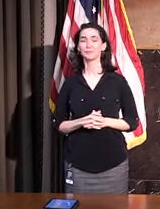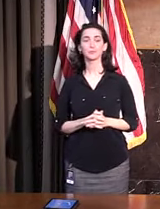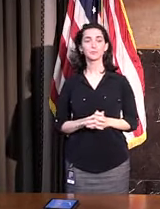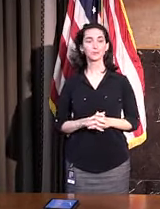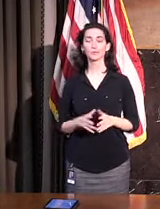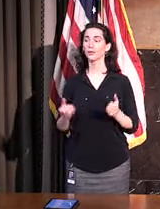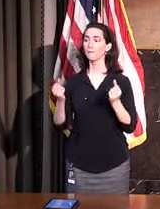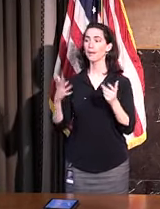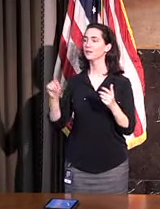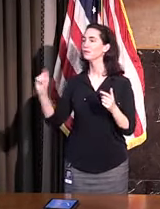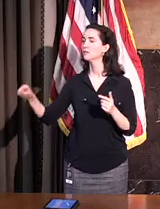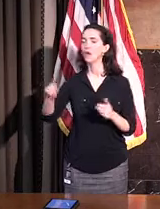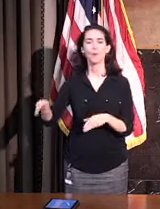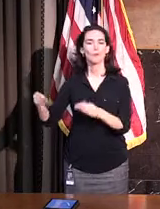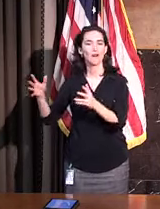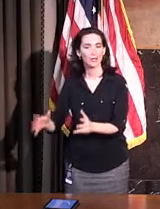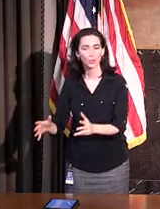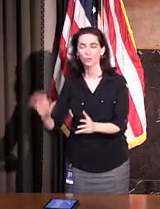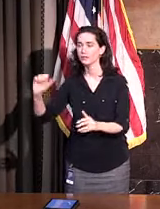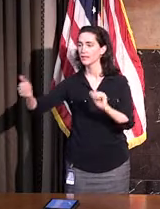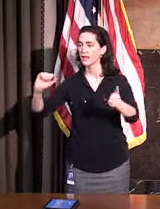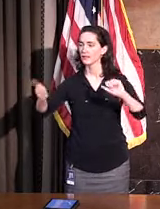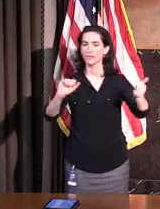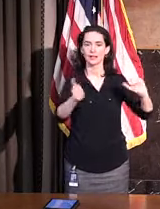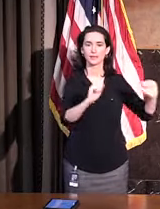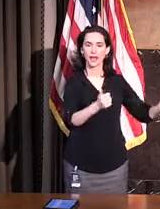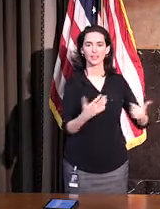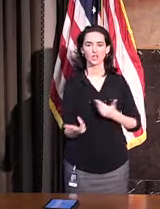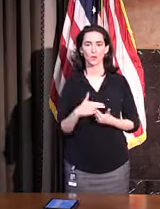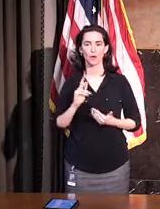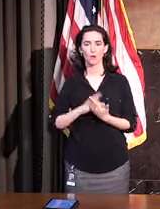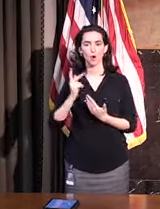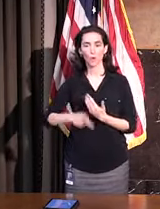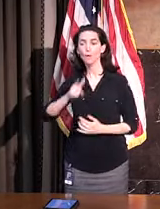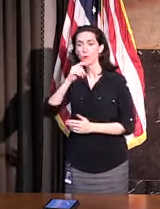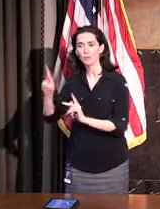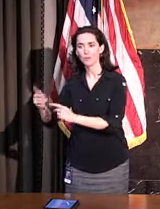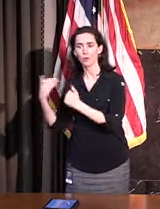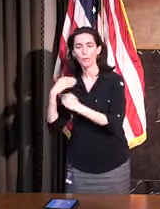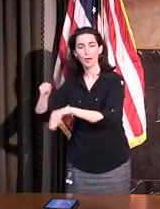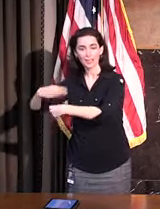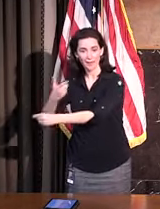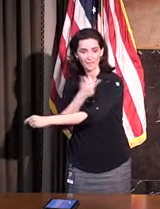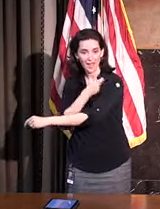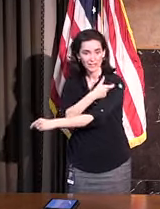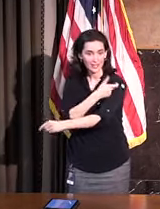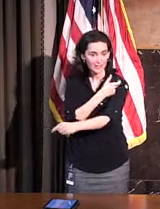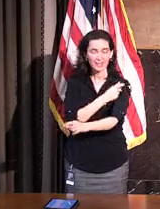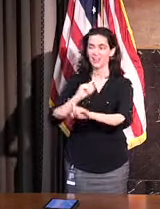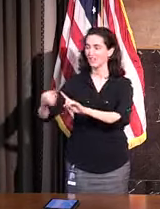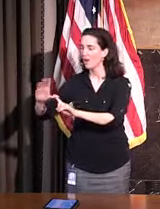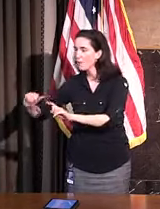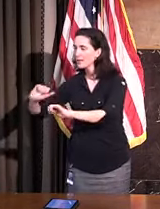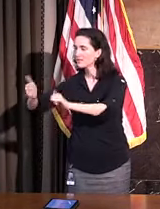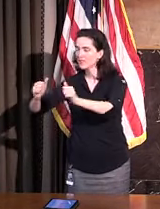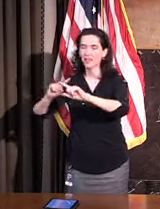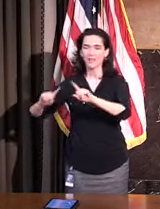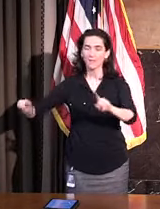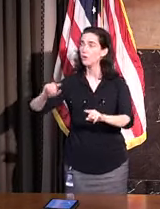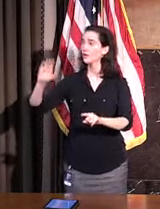many providers as we have in the program, who are eligible and approved